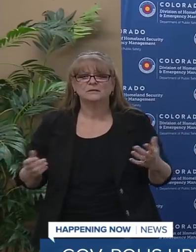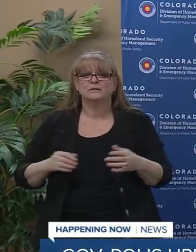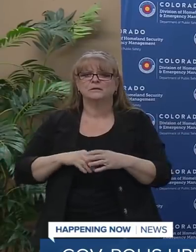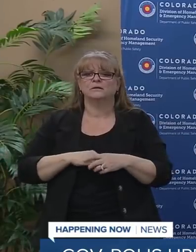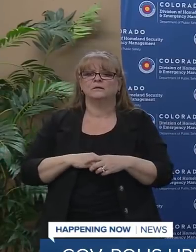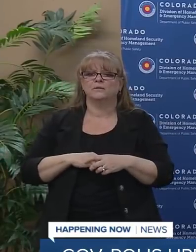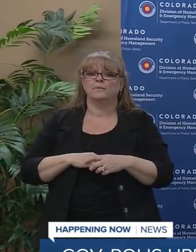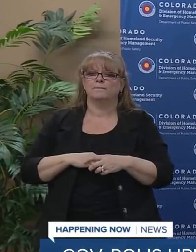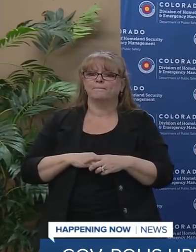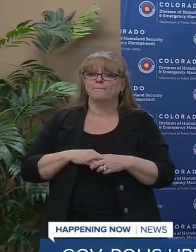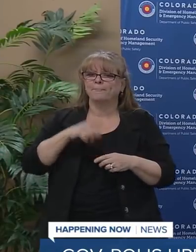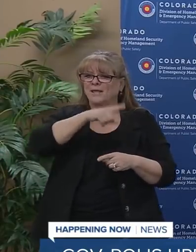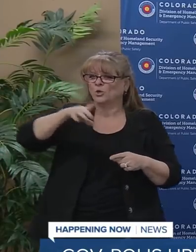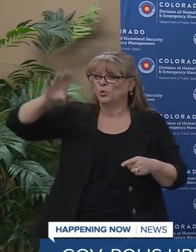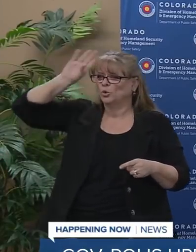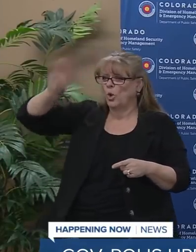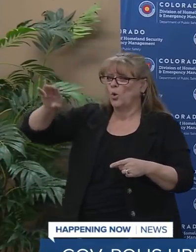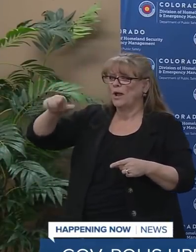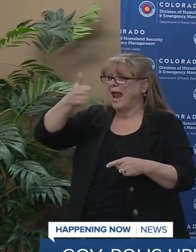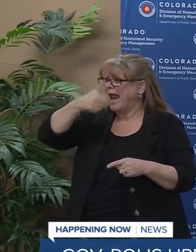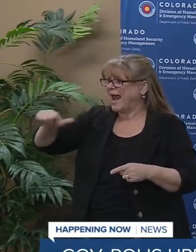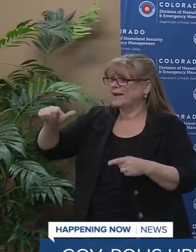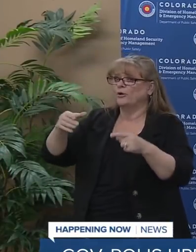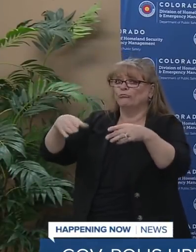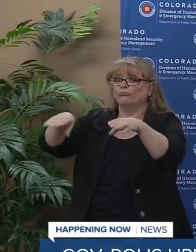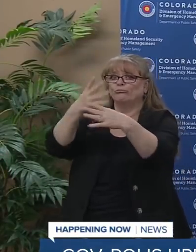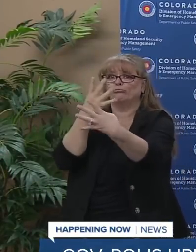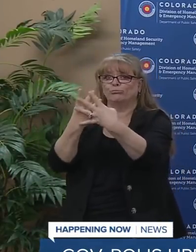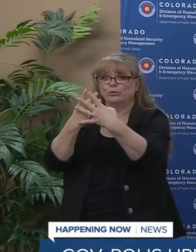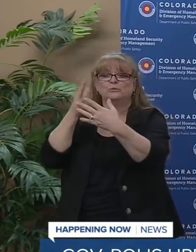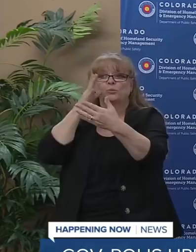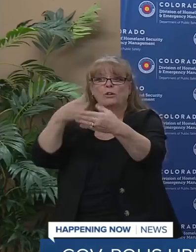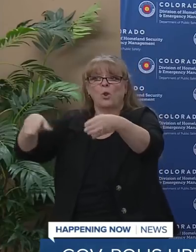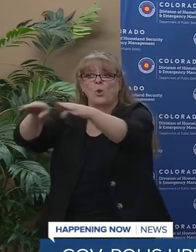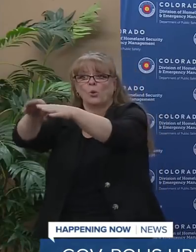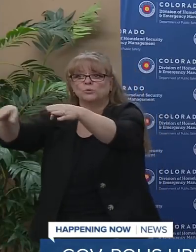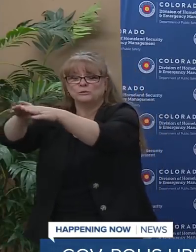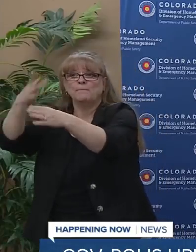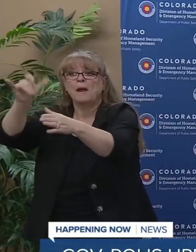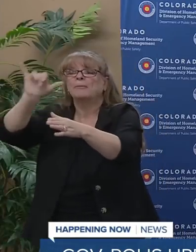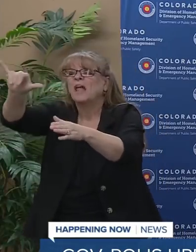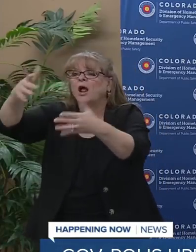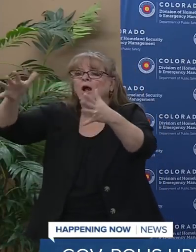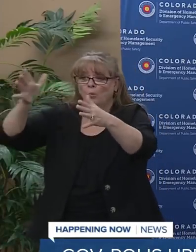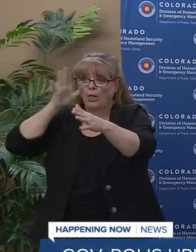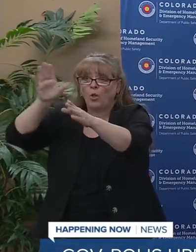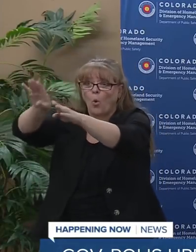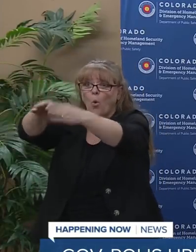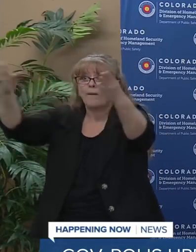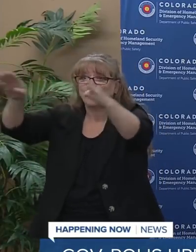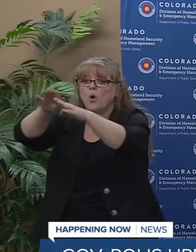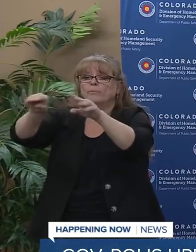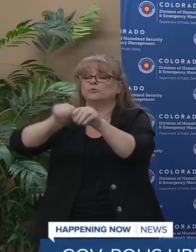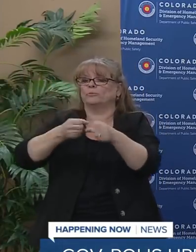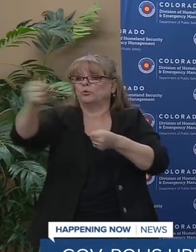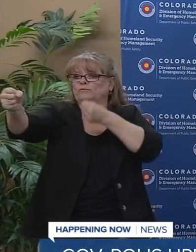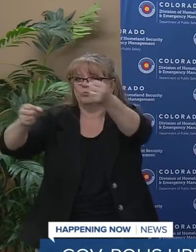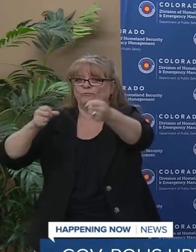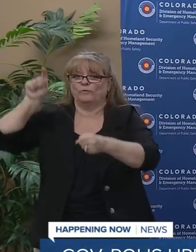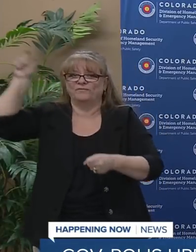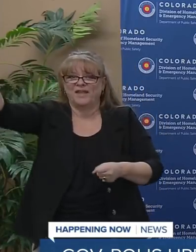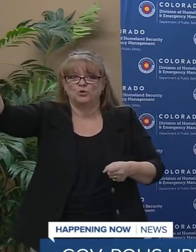be reopened? Thank you. So I want to thank our corrections officers. We have really